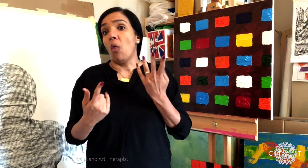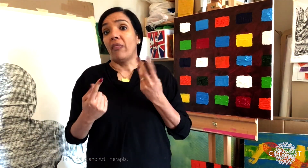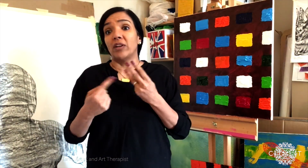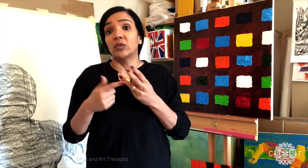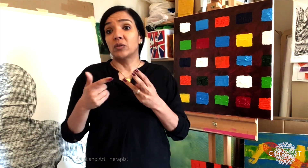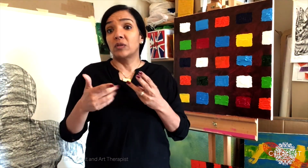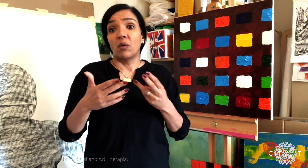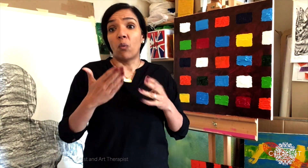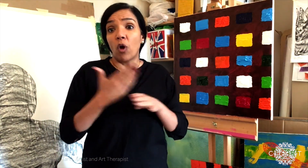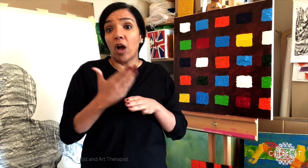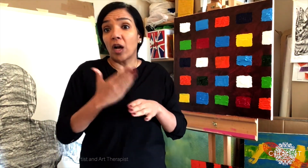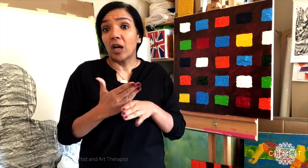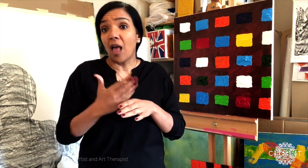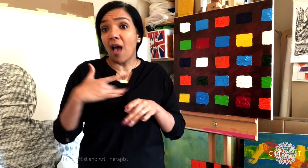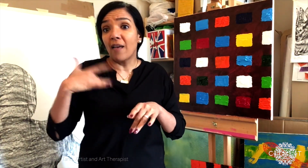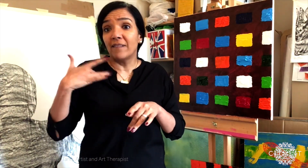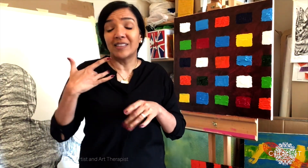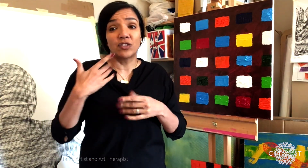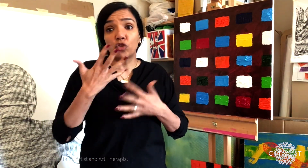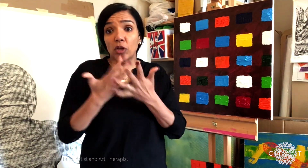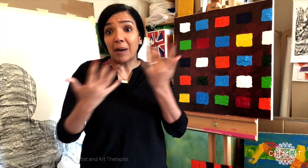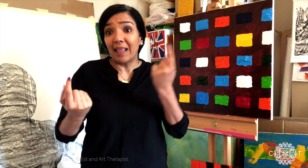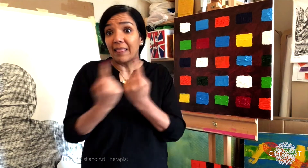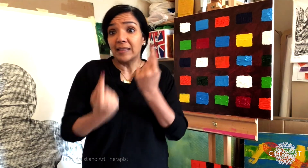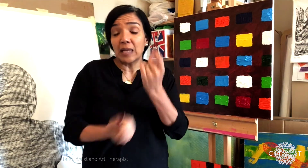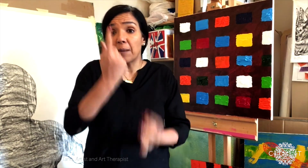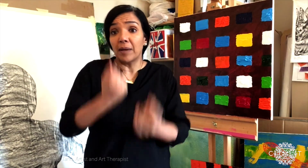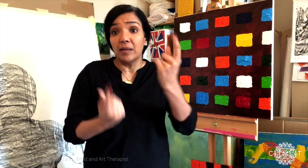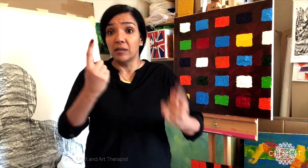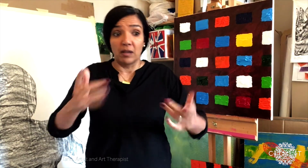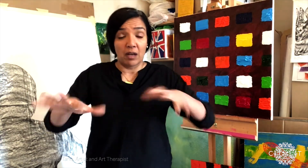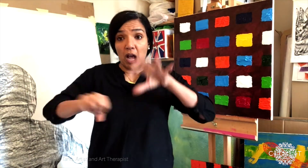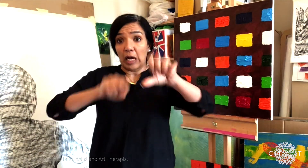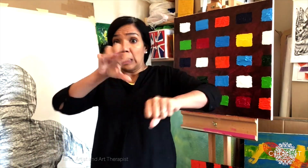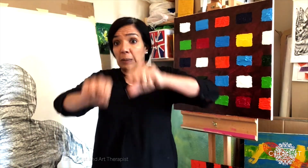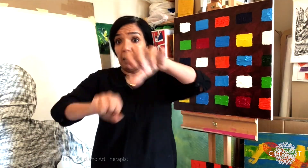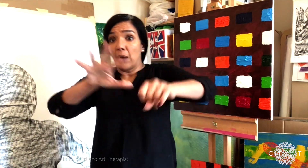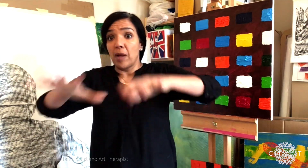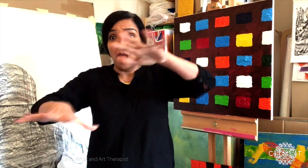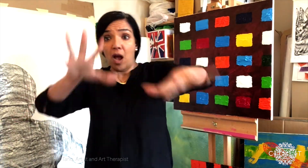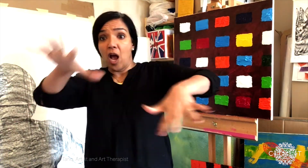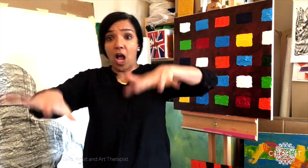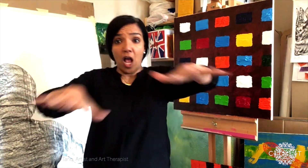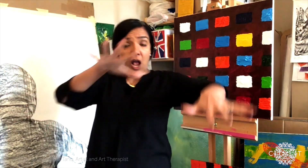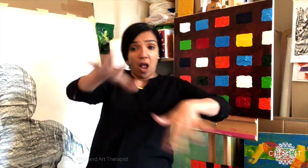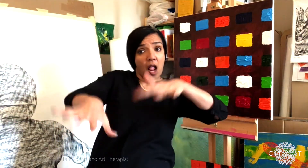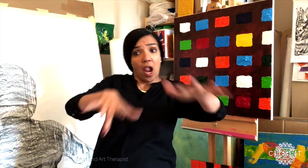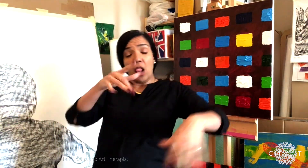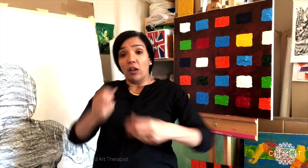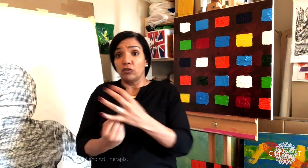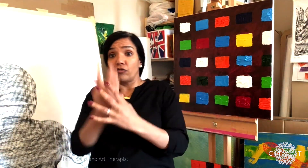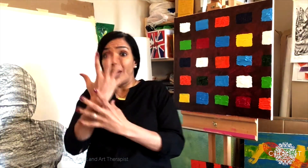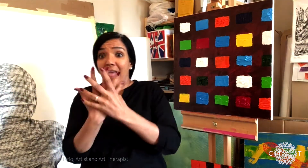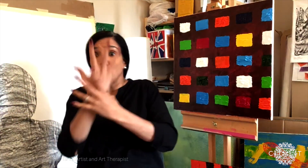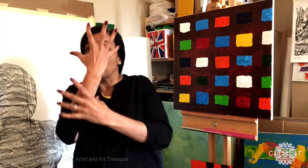there's work life, there's too many things happening and I can't keep up. I just feel like you're